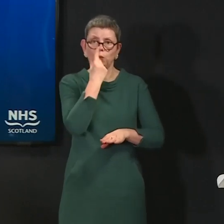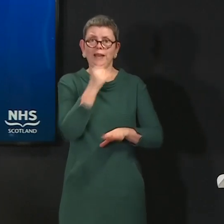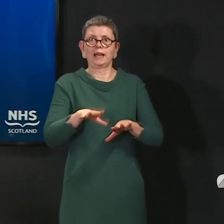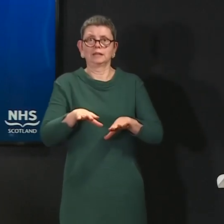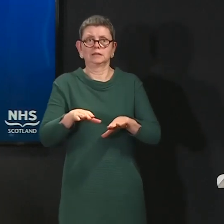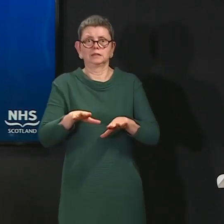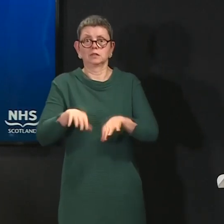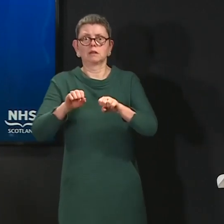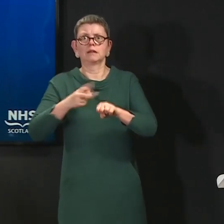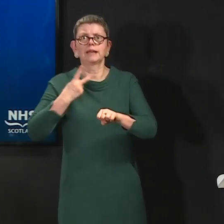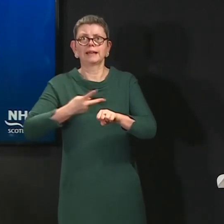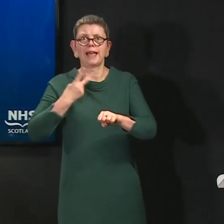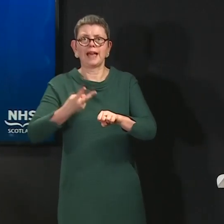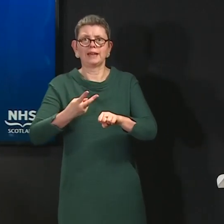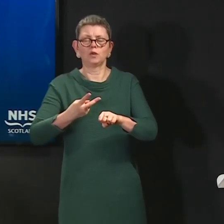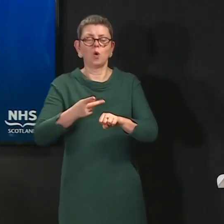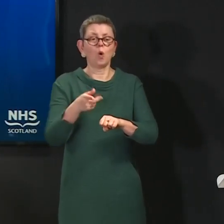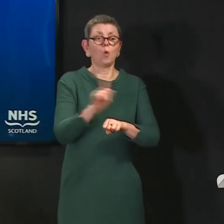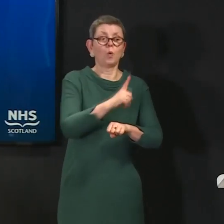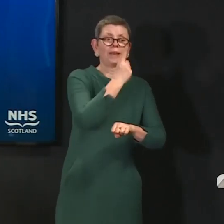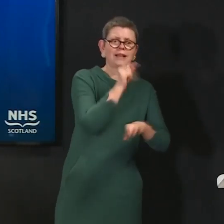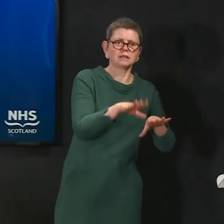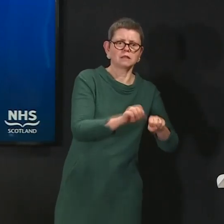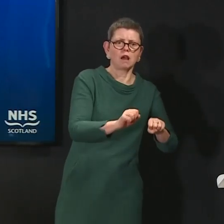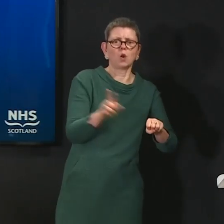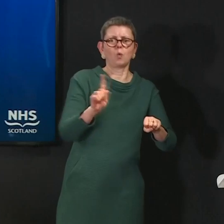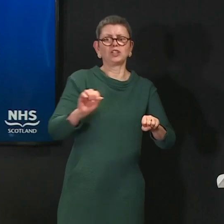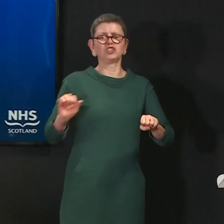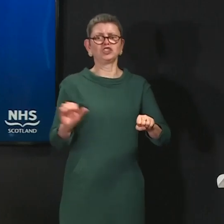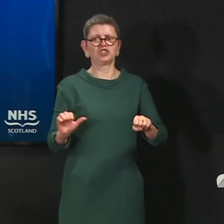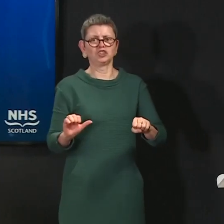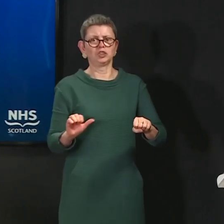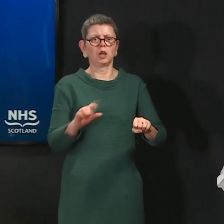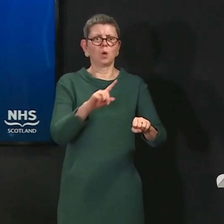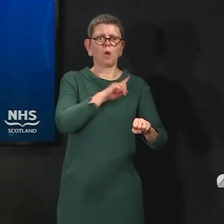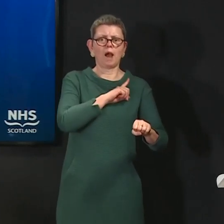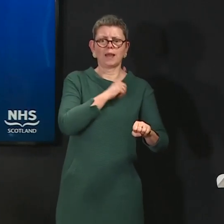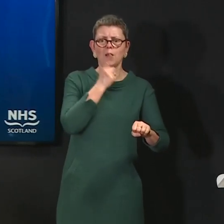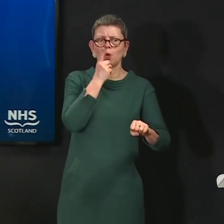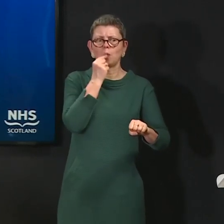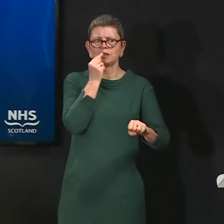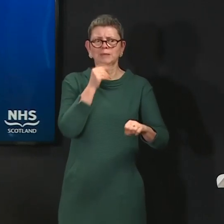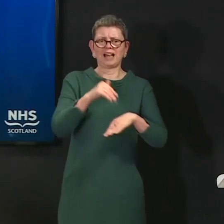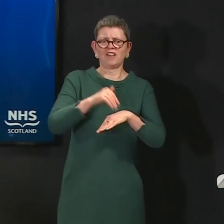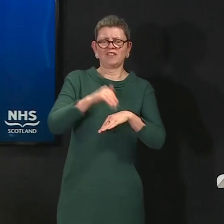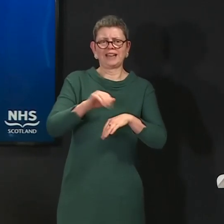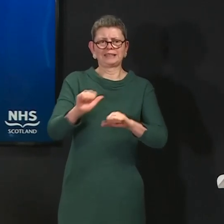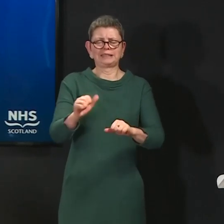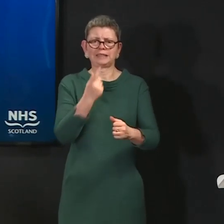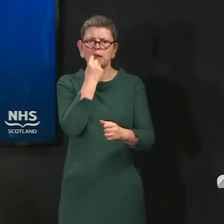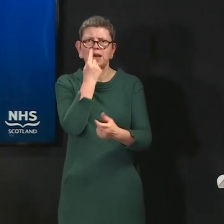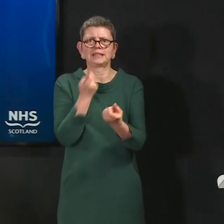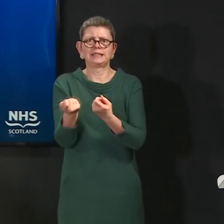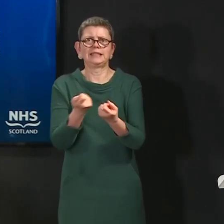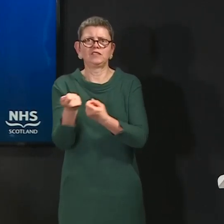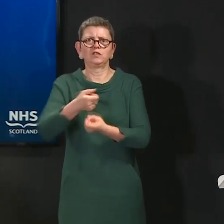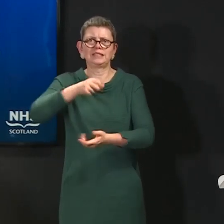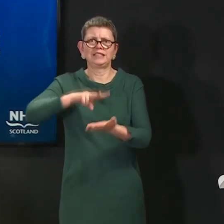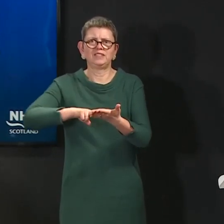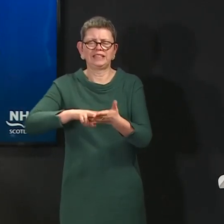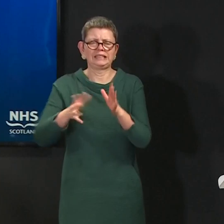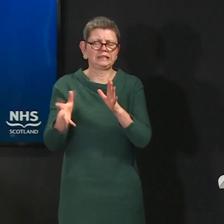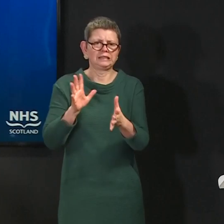what isn't possible to restart because of the impact that might have on our capacity to deal nonetheless with cases